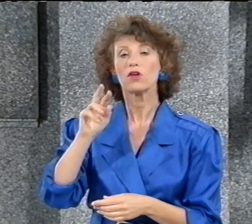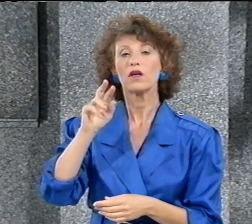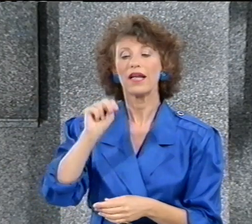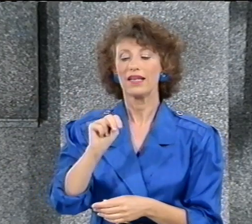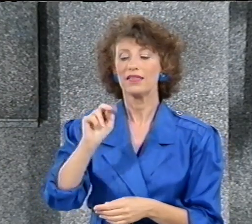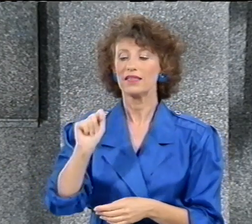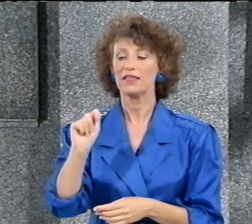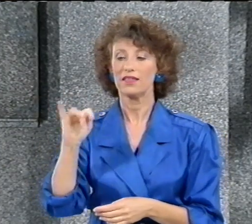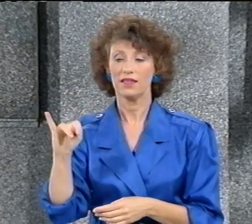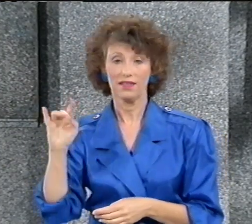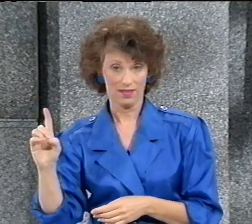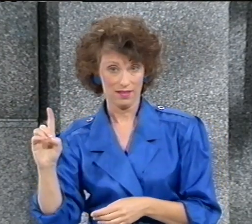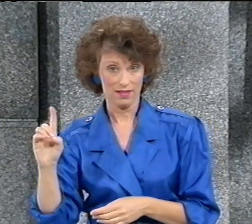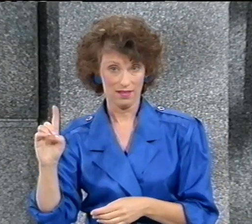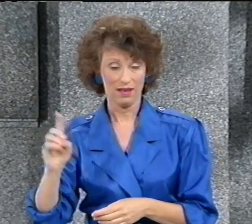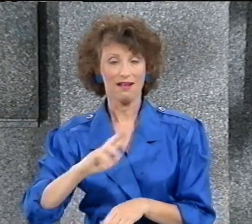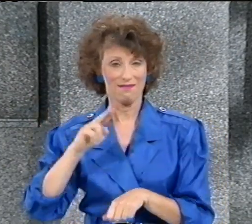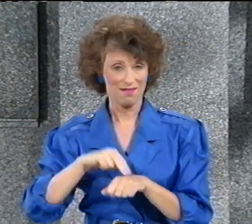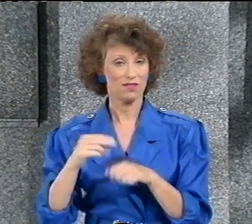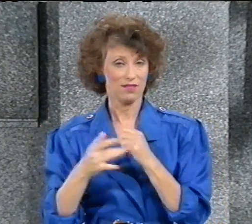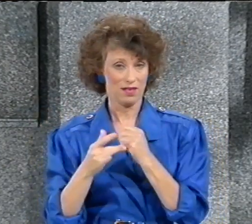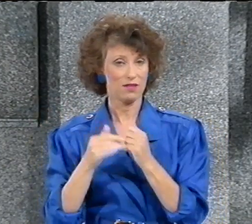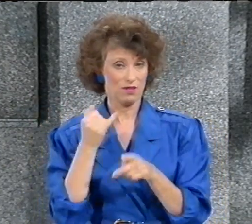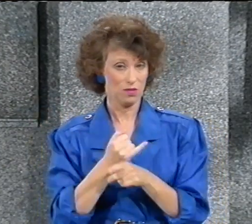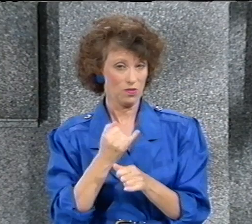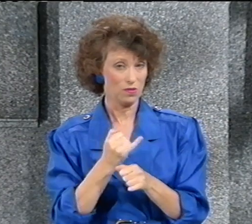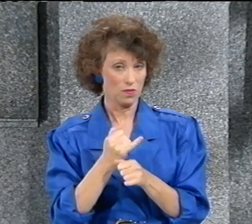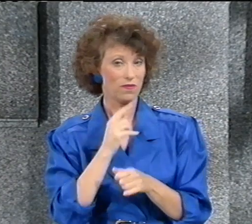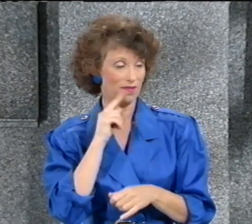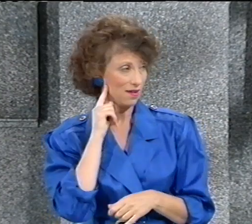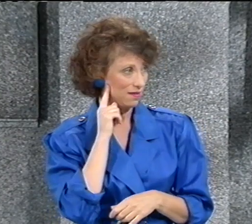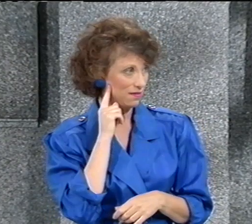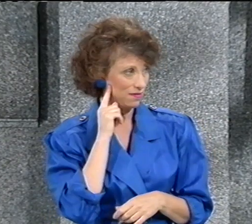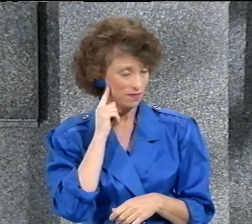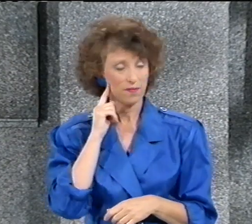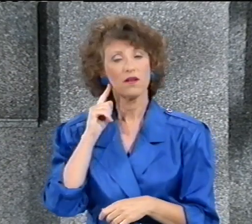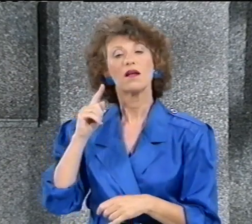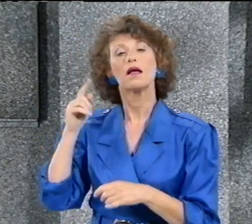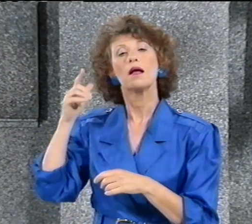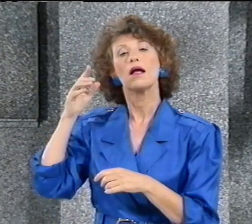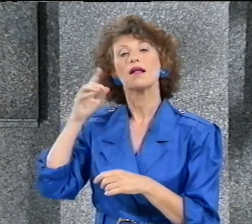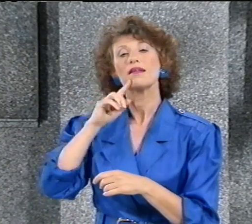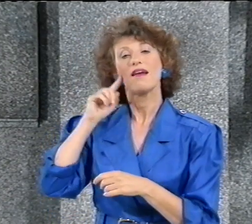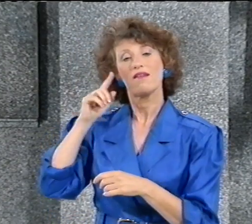teacher at the National Technical Institute for the Deaf in Rochester, New York.